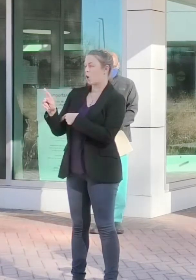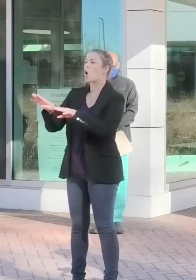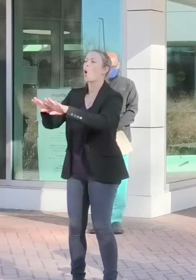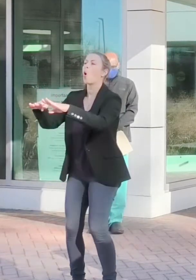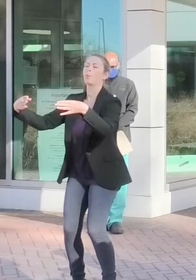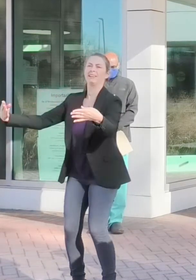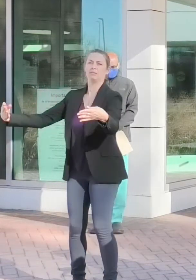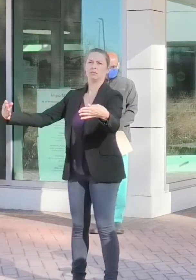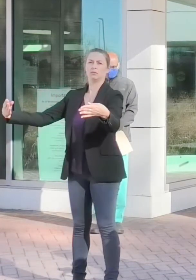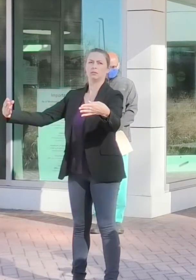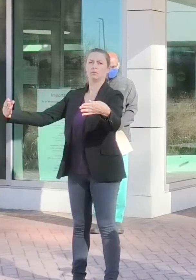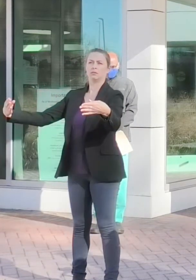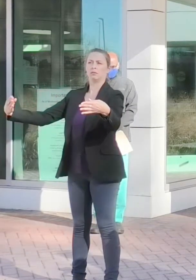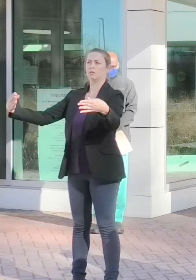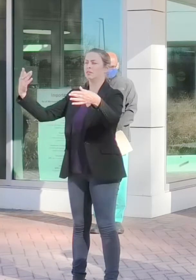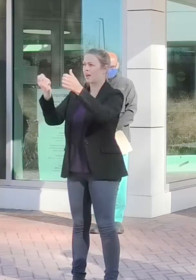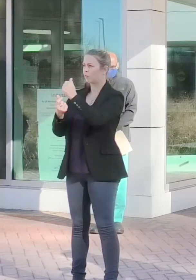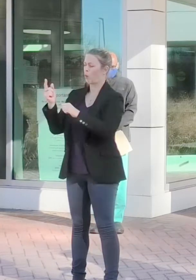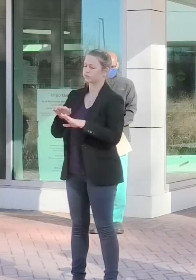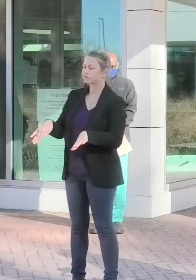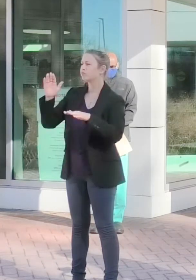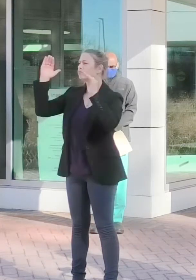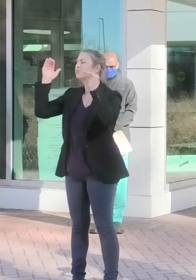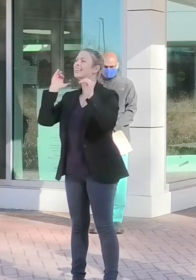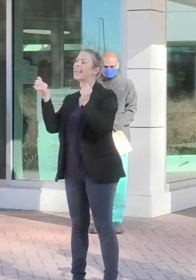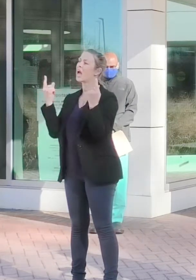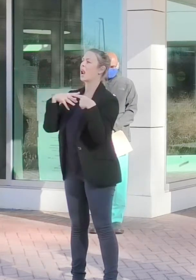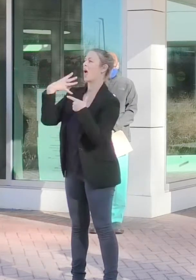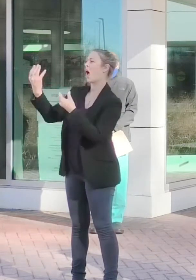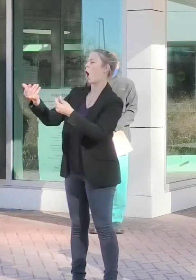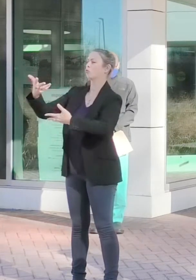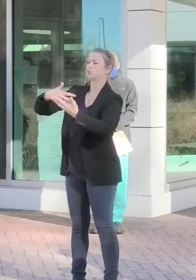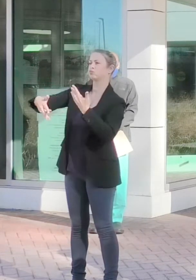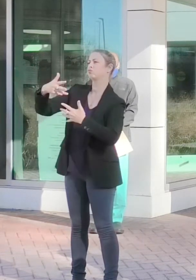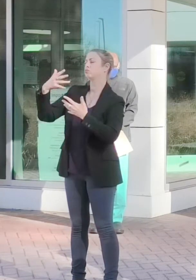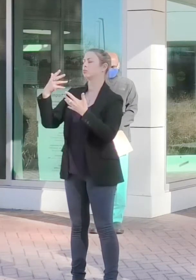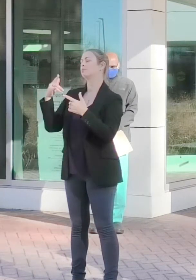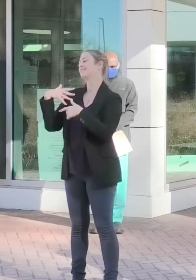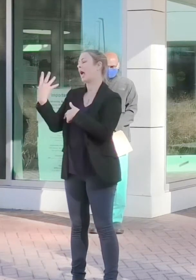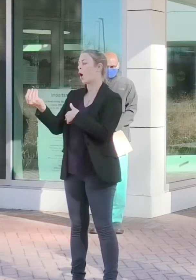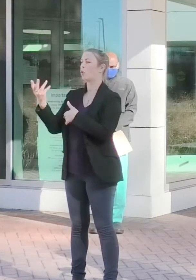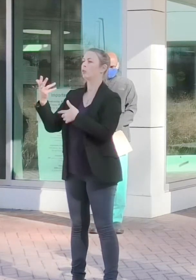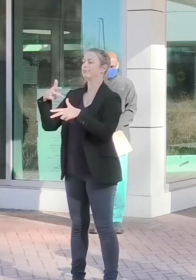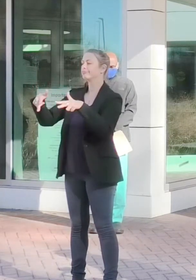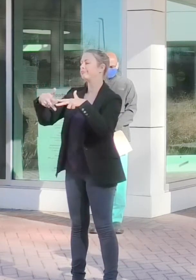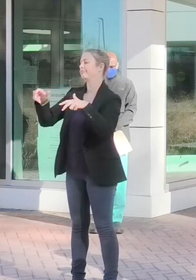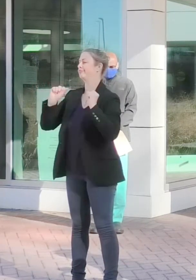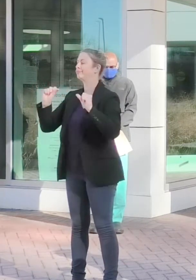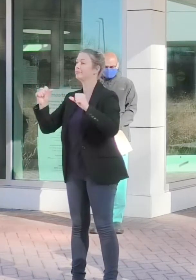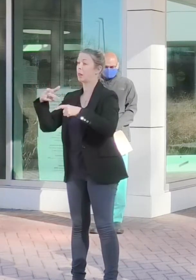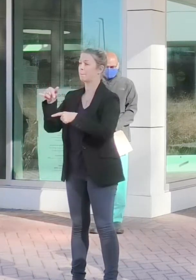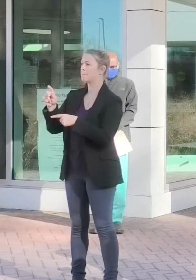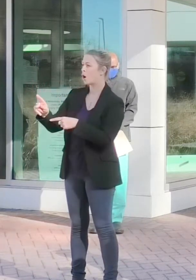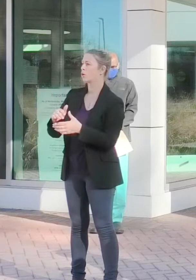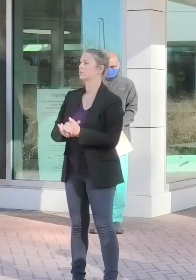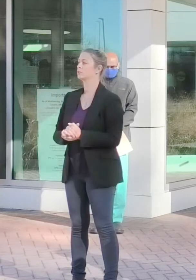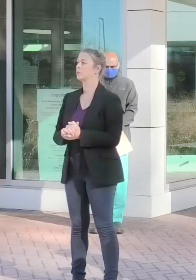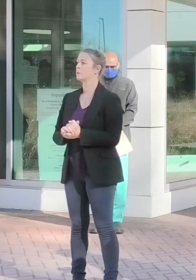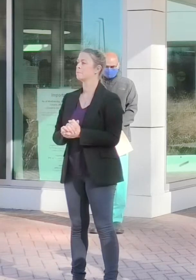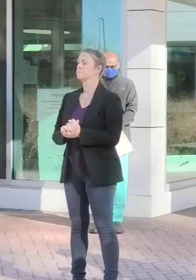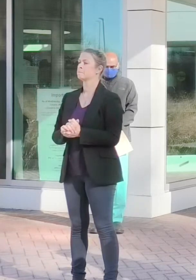available for children and adults. We have placed over 500 signs throughout our parks informing users of safety